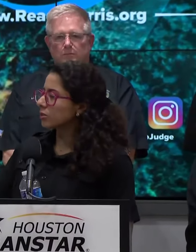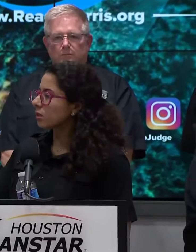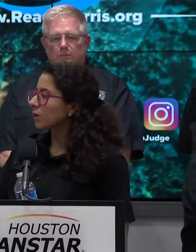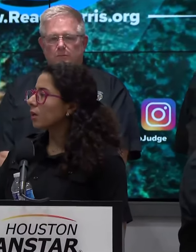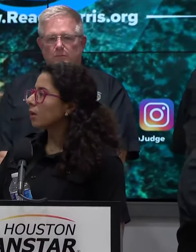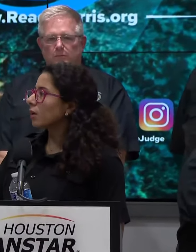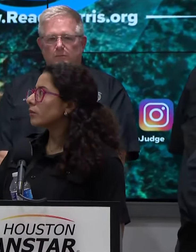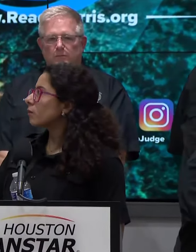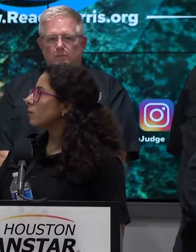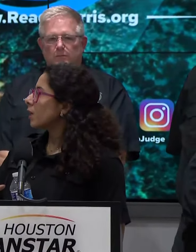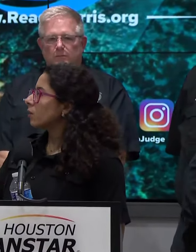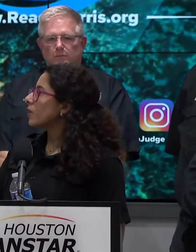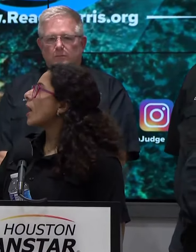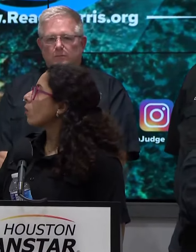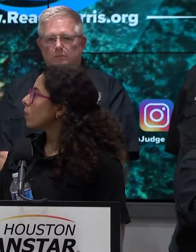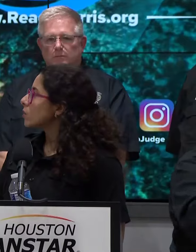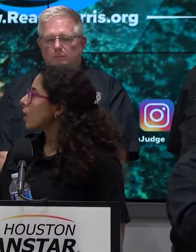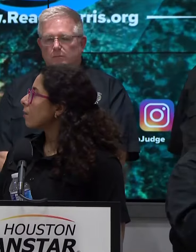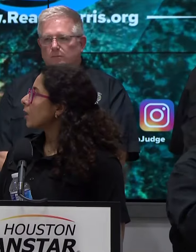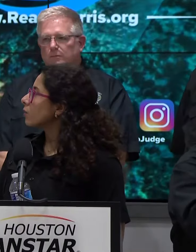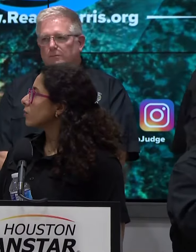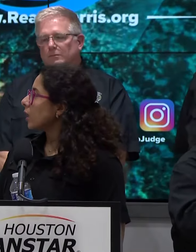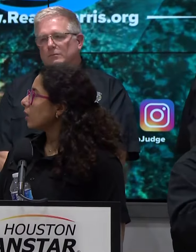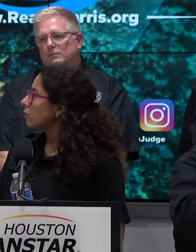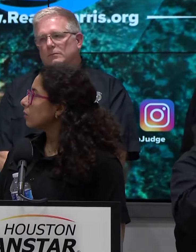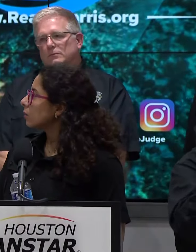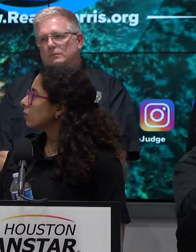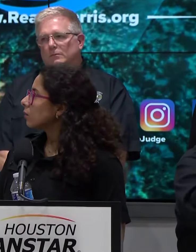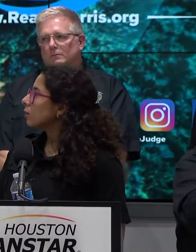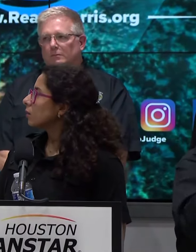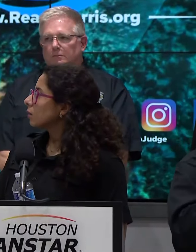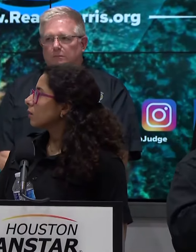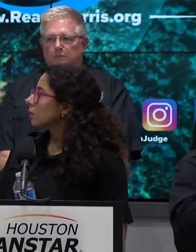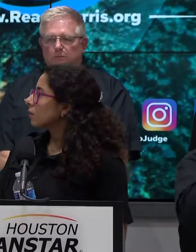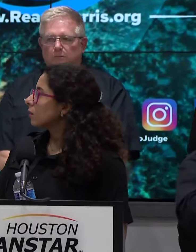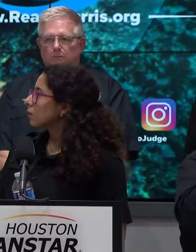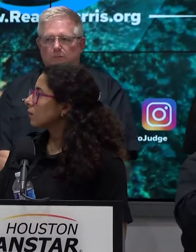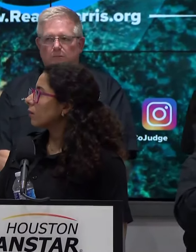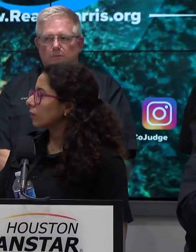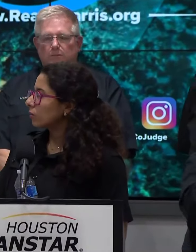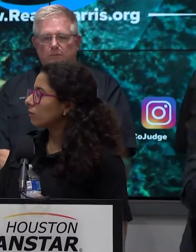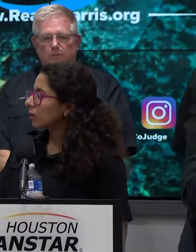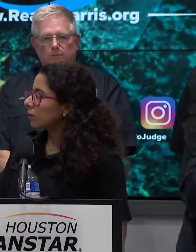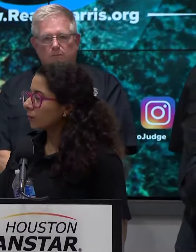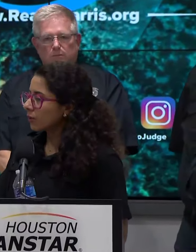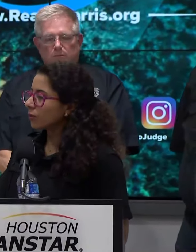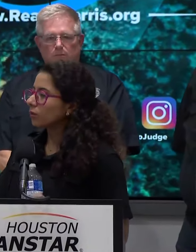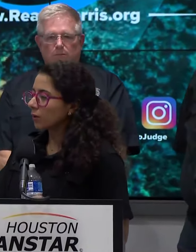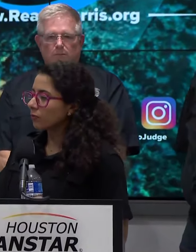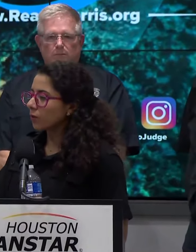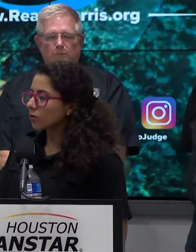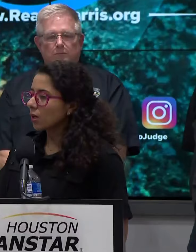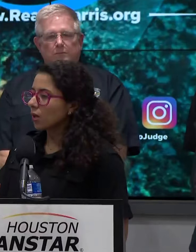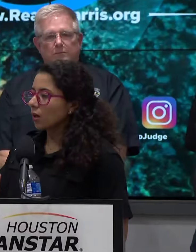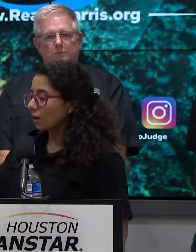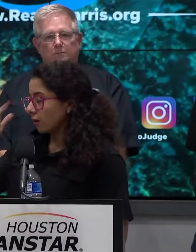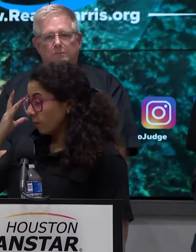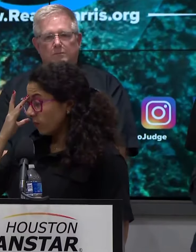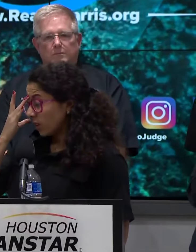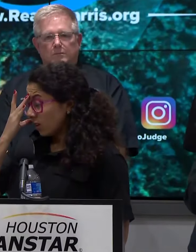entire system, mm-hmm. it's going to be a matter of hours, not a matter of days. Oh, absolutely. No, not a matter of days. No. Okay, so I'm hearing not a matter of days, matter of hours.